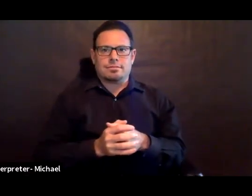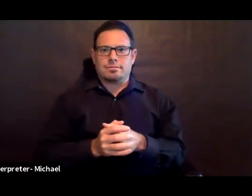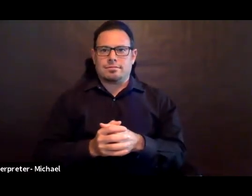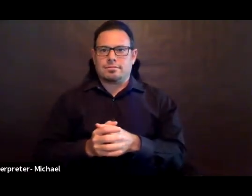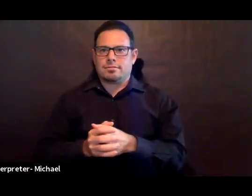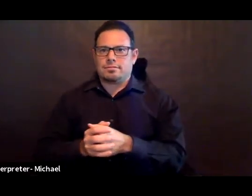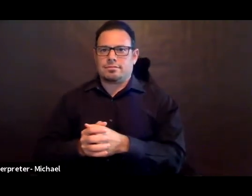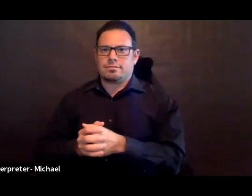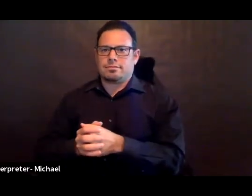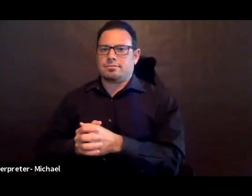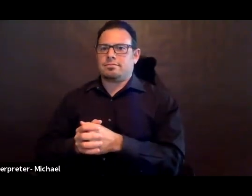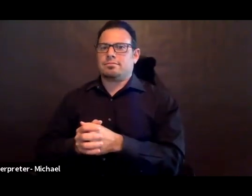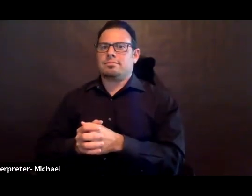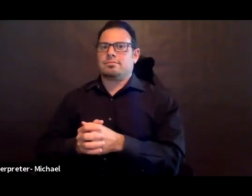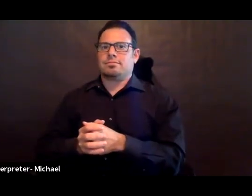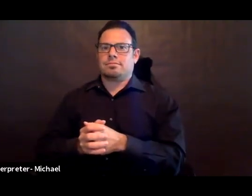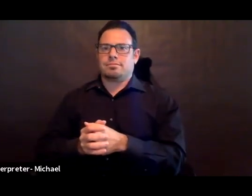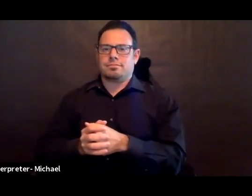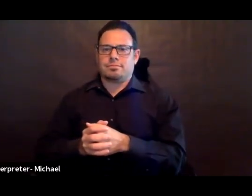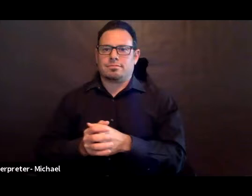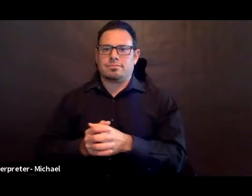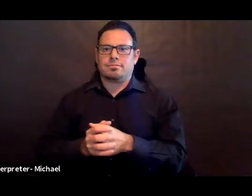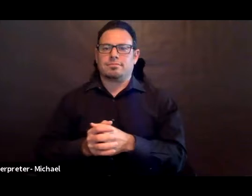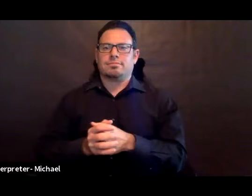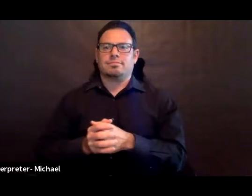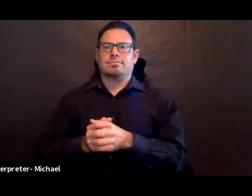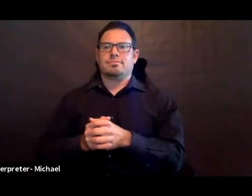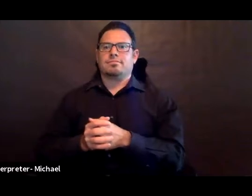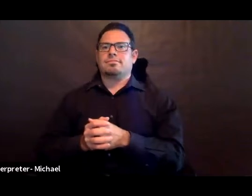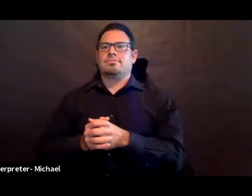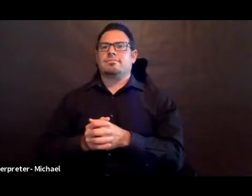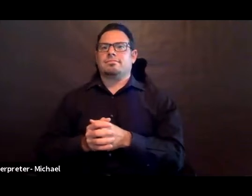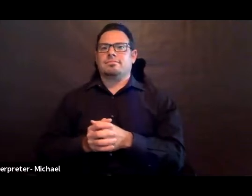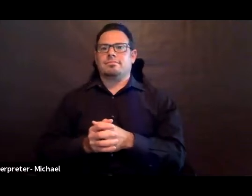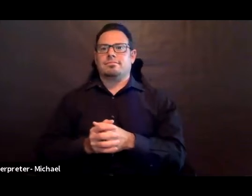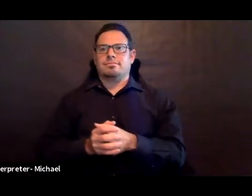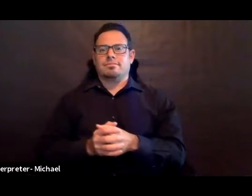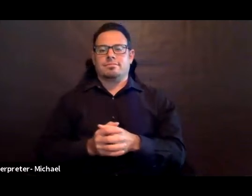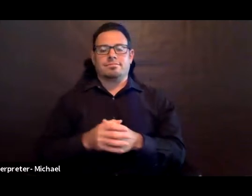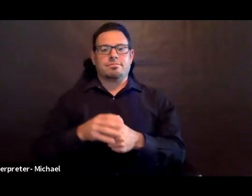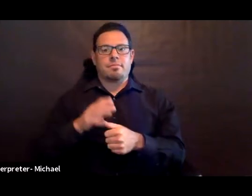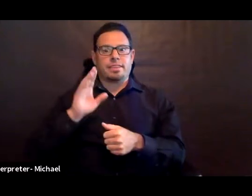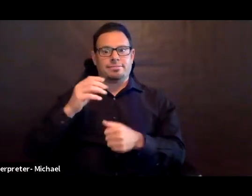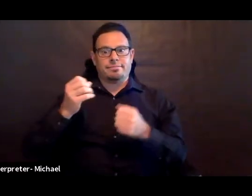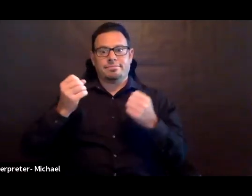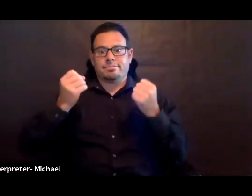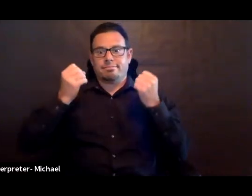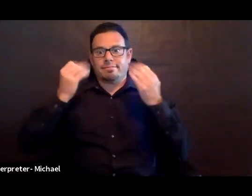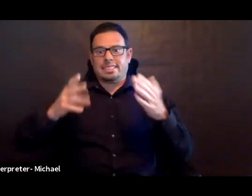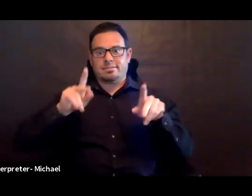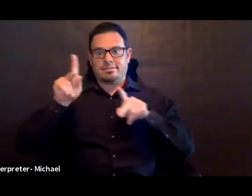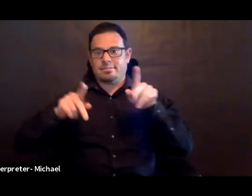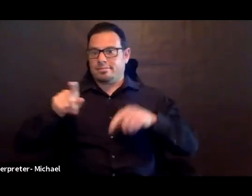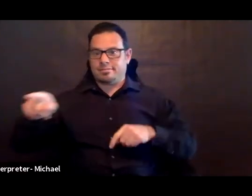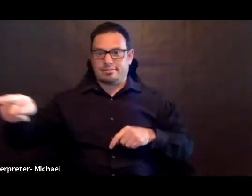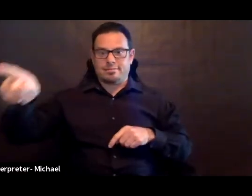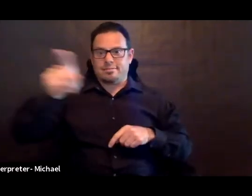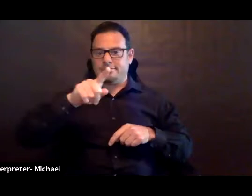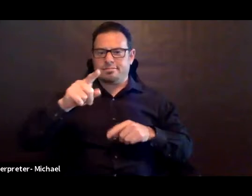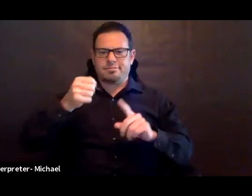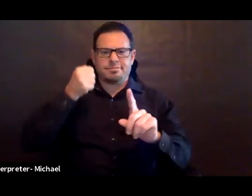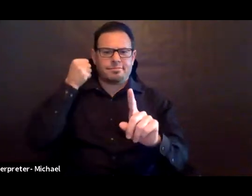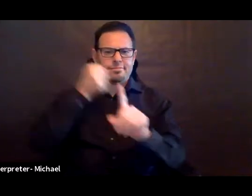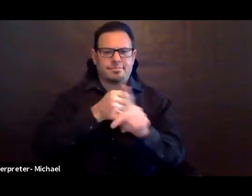entering the hospital for COVID right now around the nation are not vaccinated. And we're seeing similar patterns here in